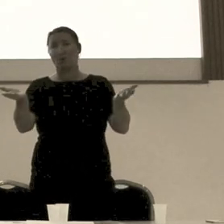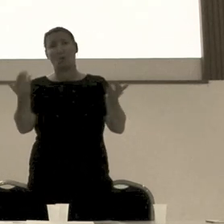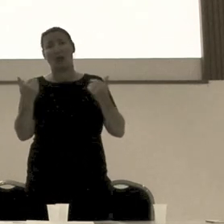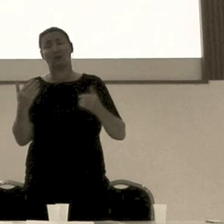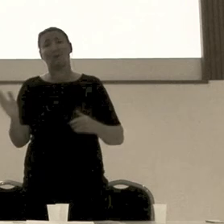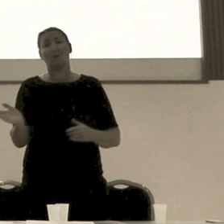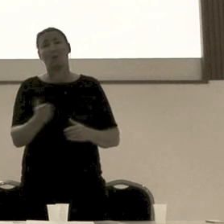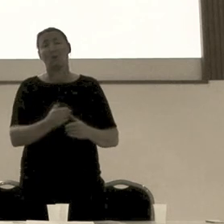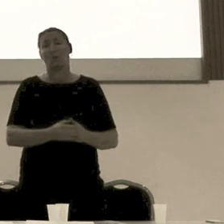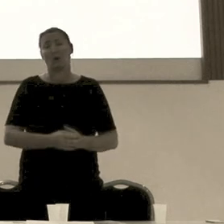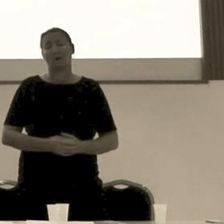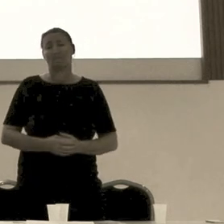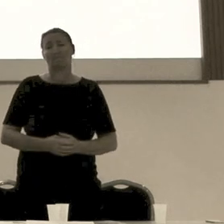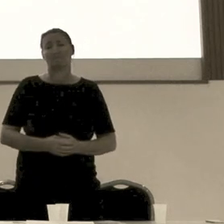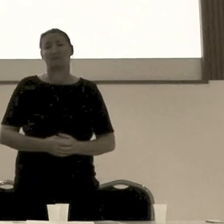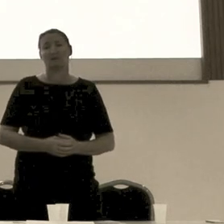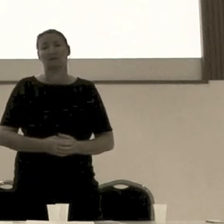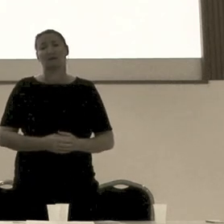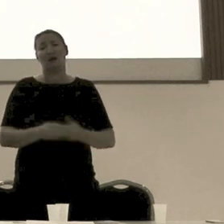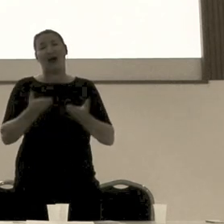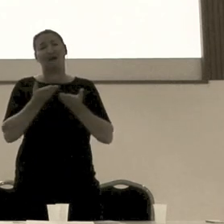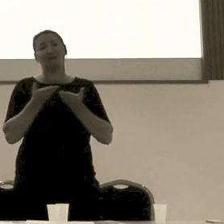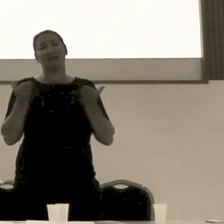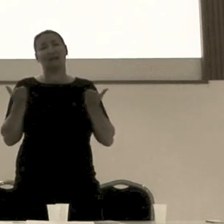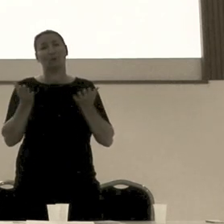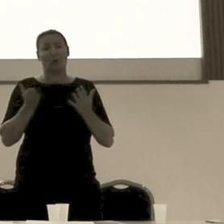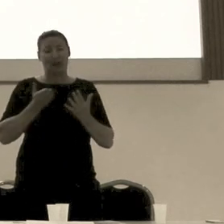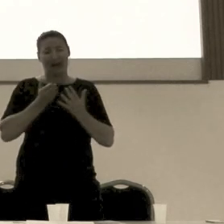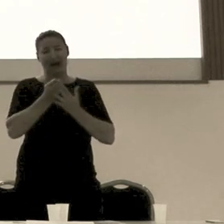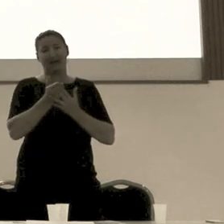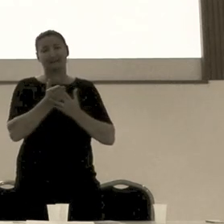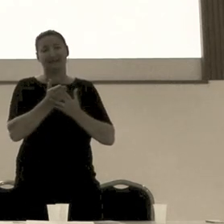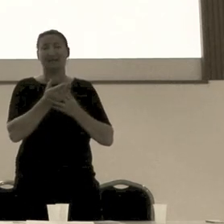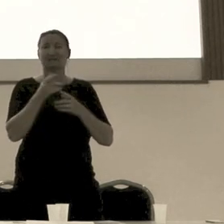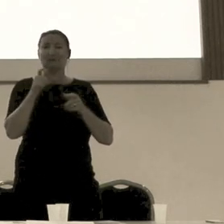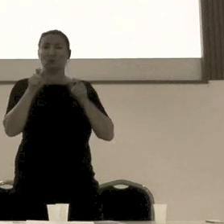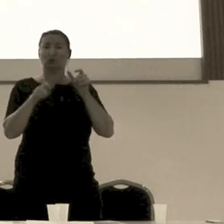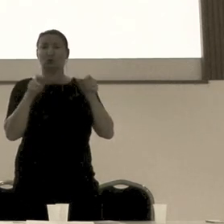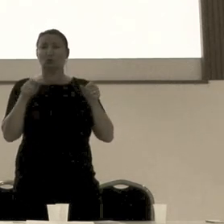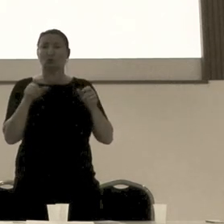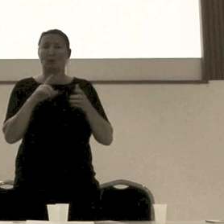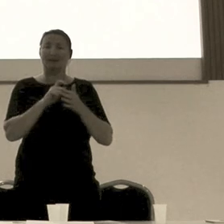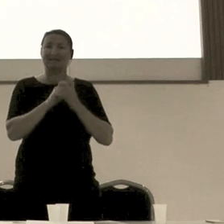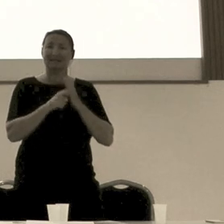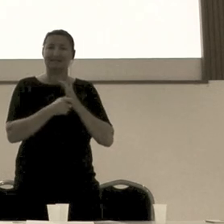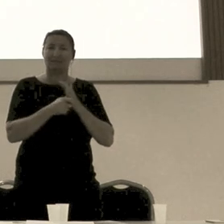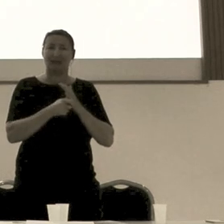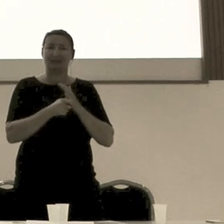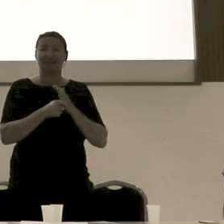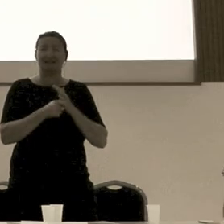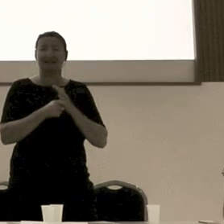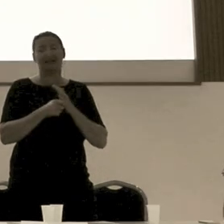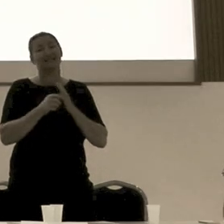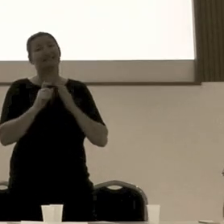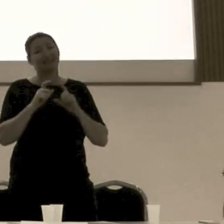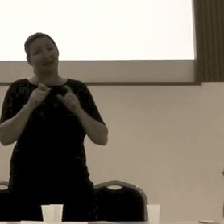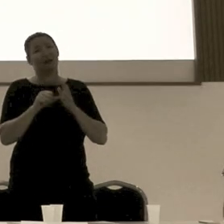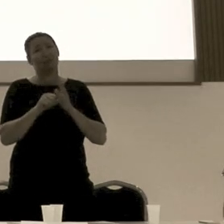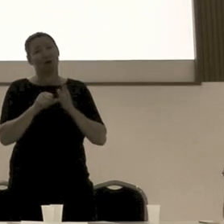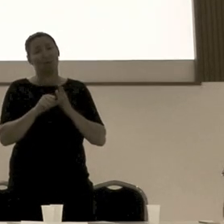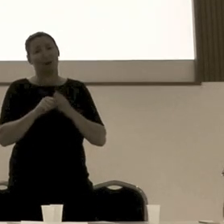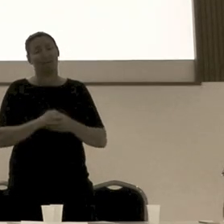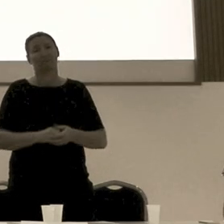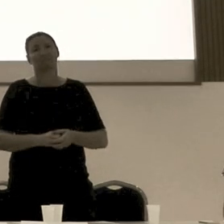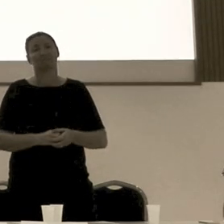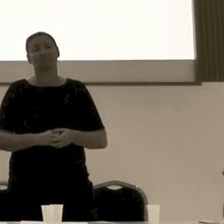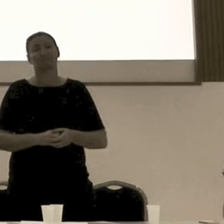access for the, its current and prospective students with disabilities remain an evident issue. A